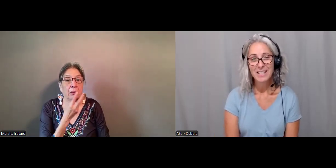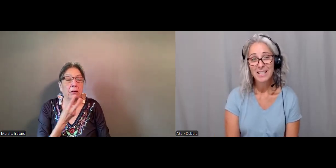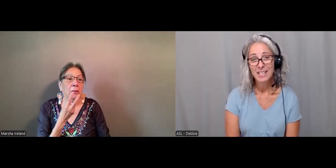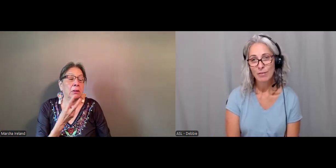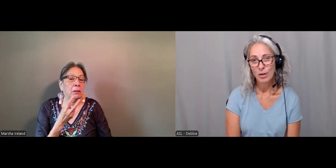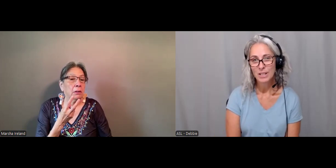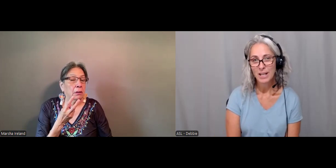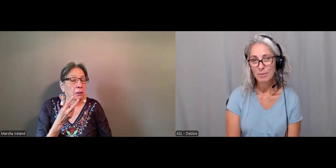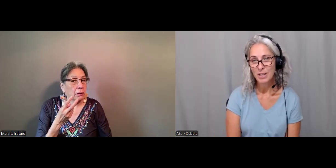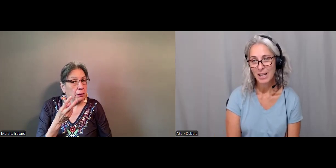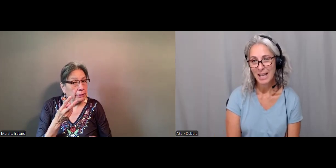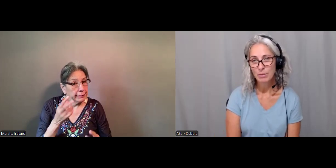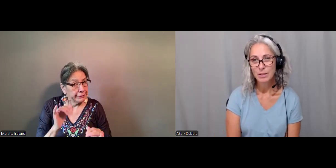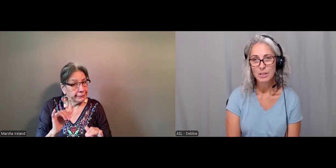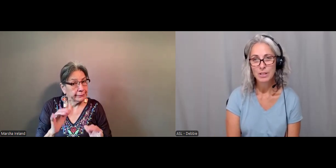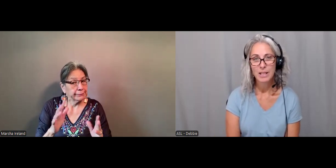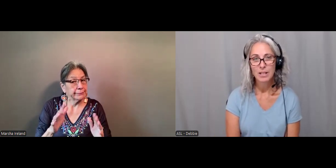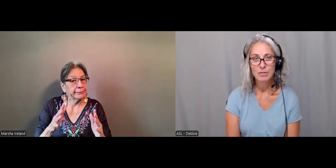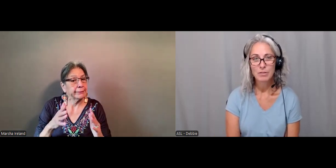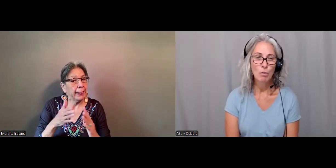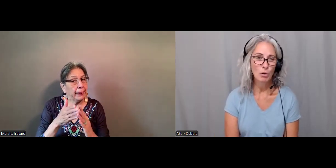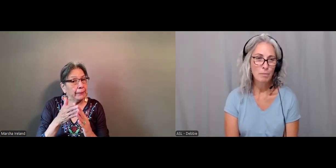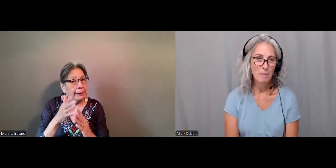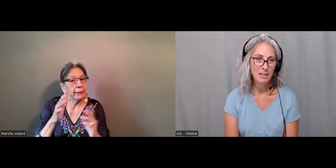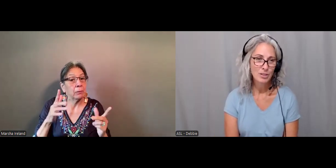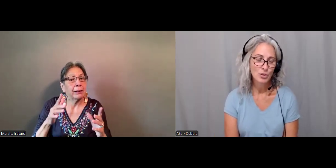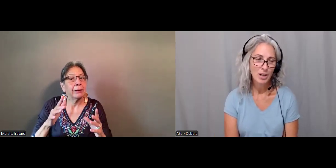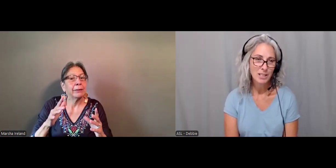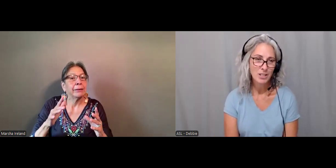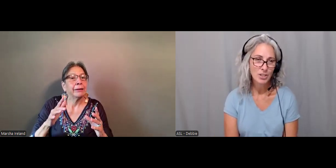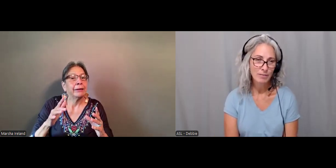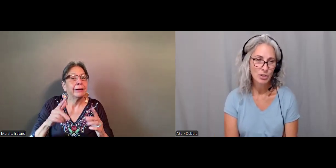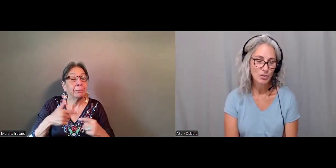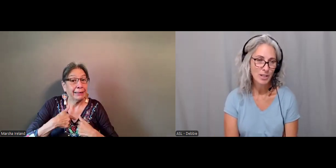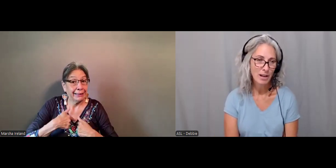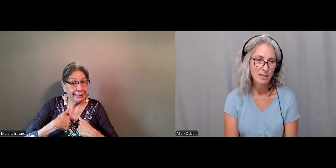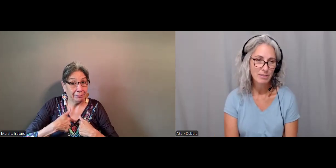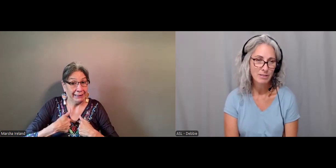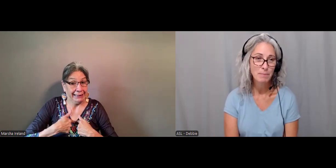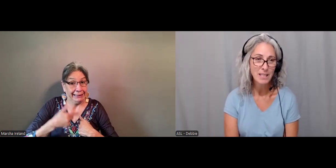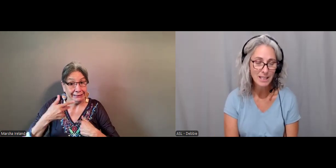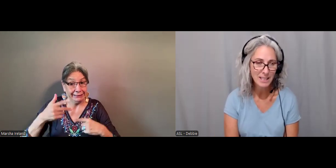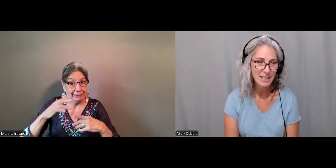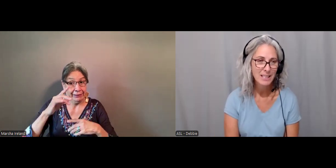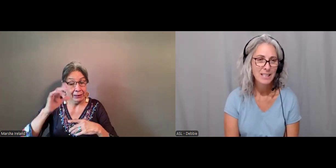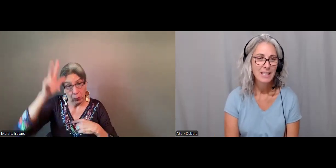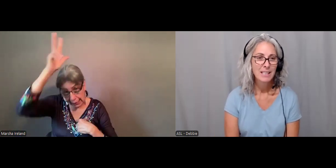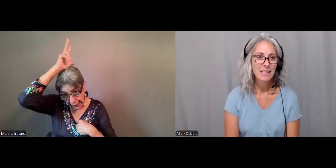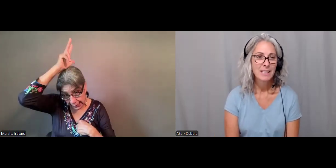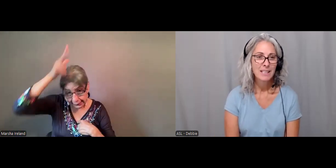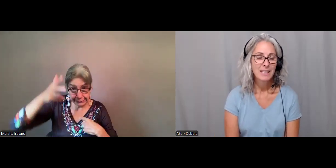In 1964, signing was not allowed. They used the oral method, so trying to teach deaf children how to speak.